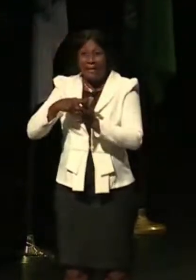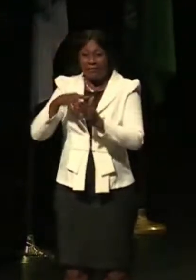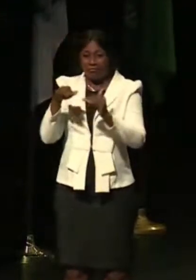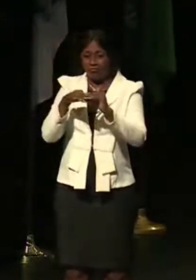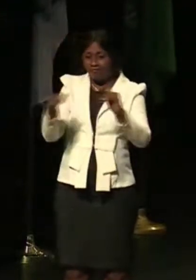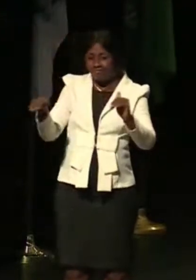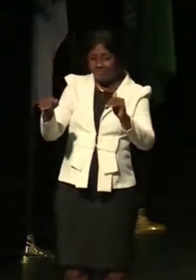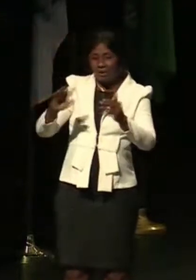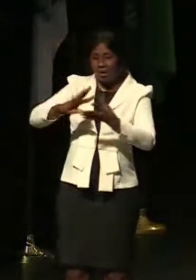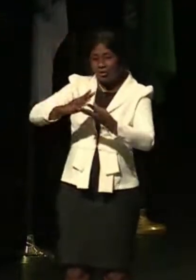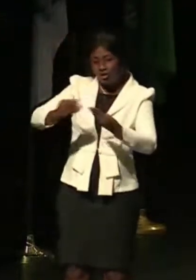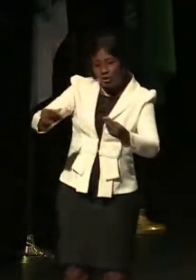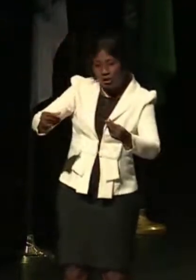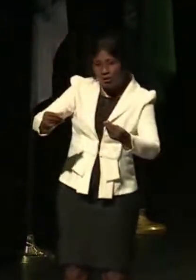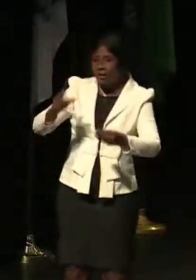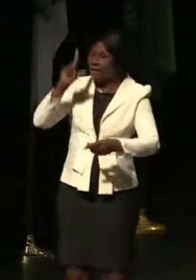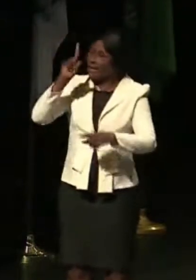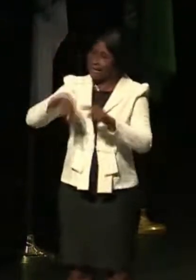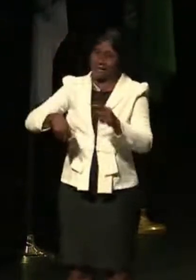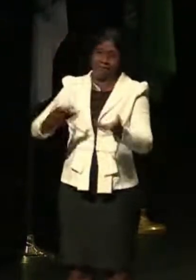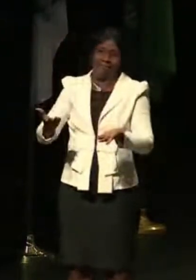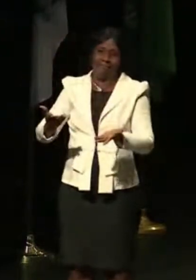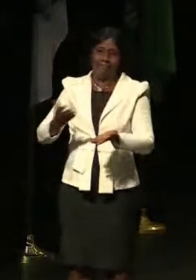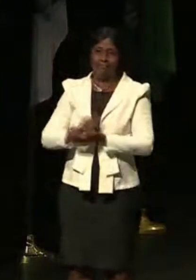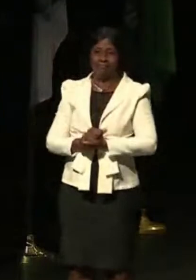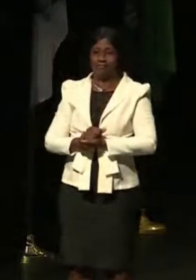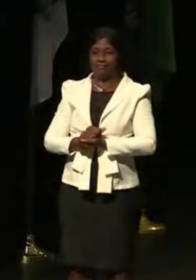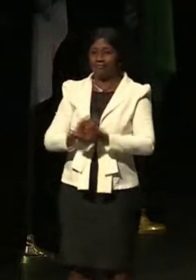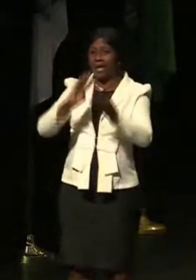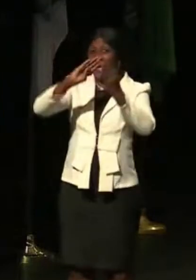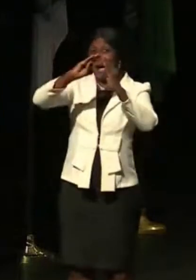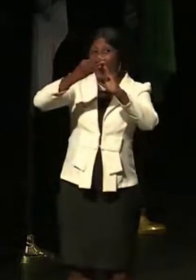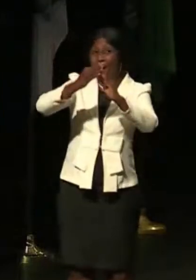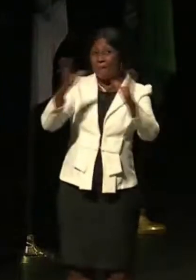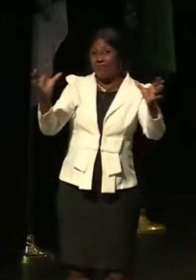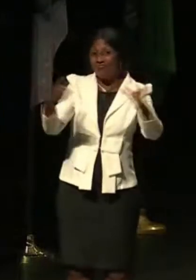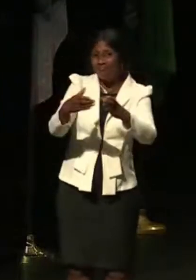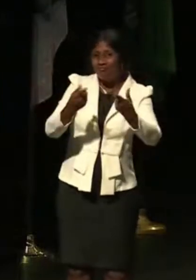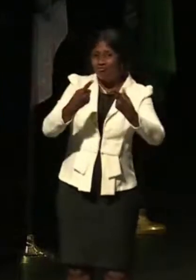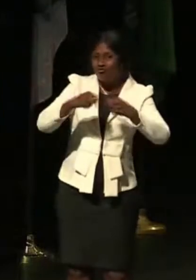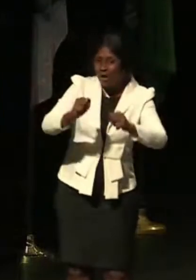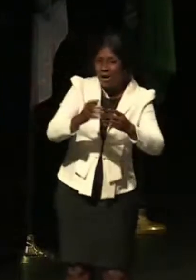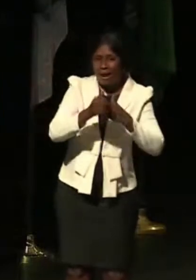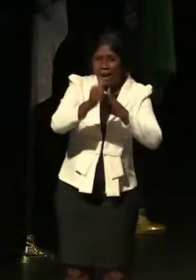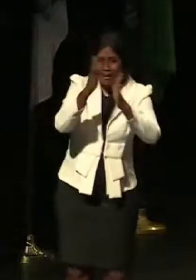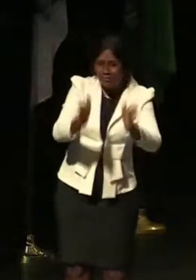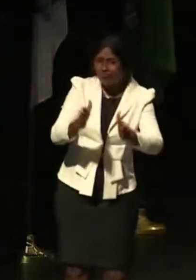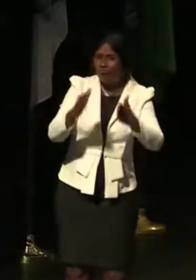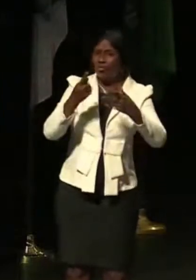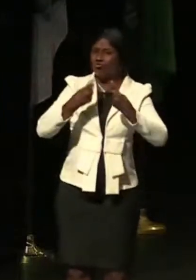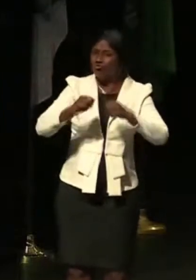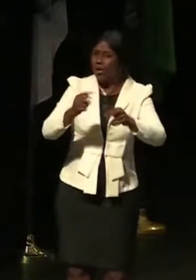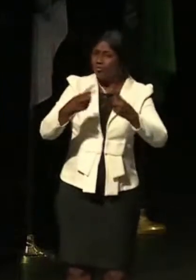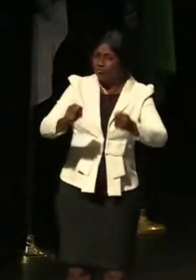leaders, community leaders have tried solving the problem, and we see the result.